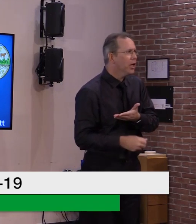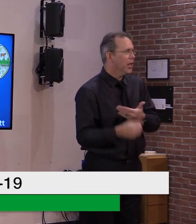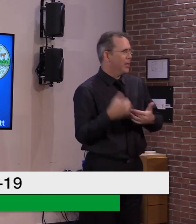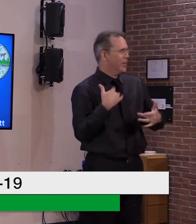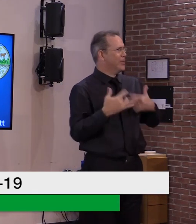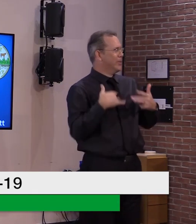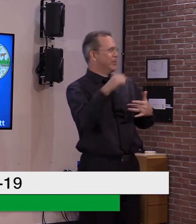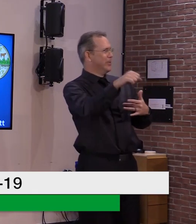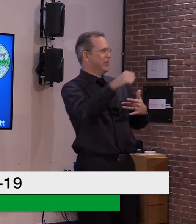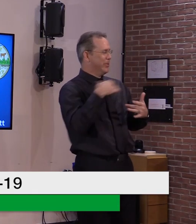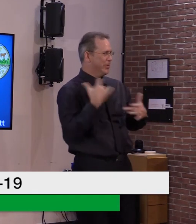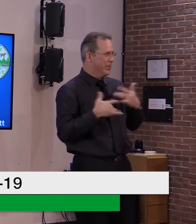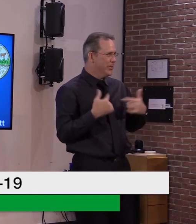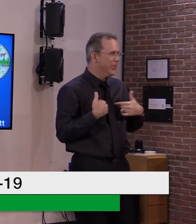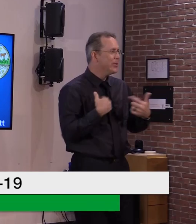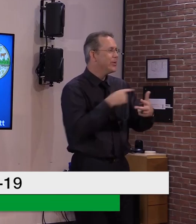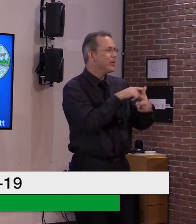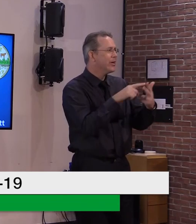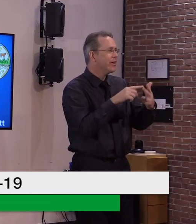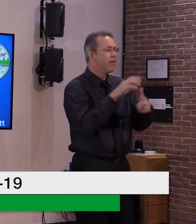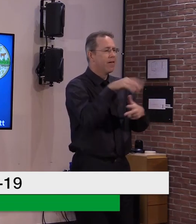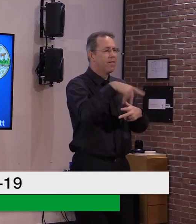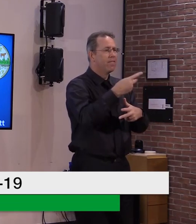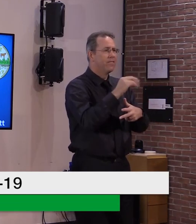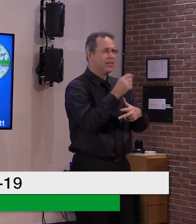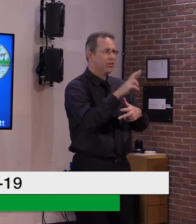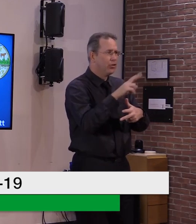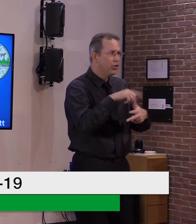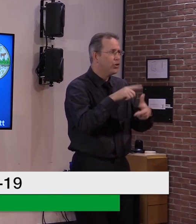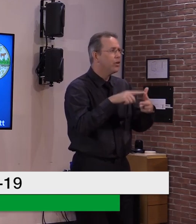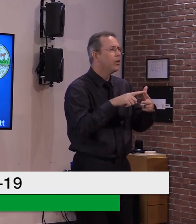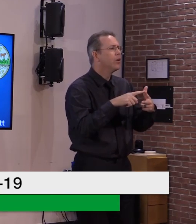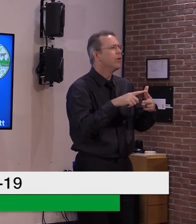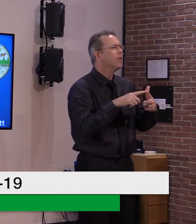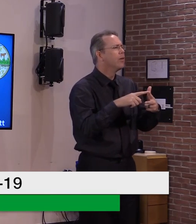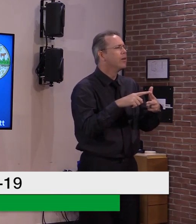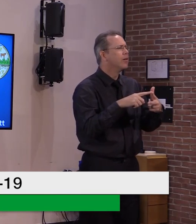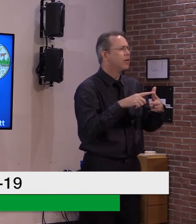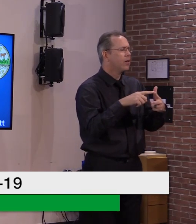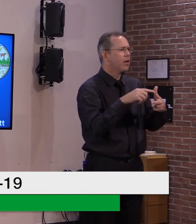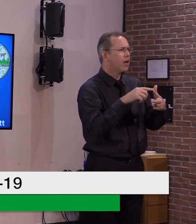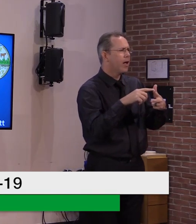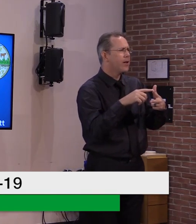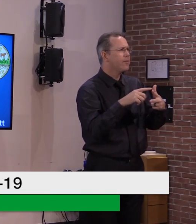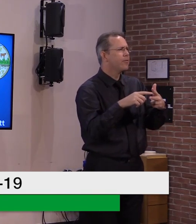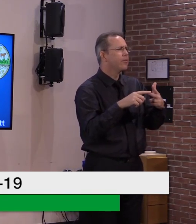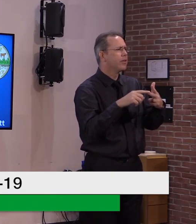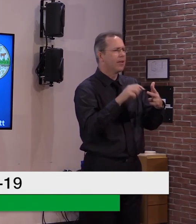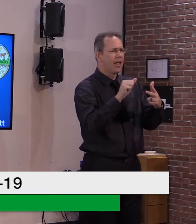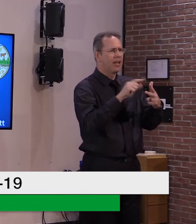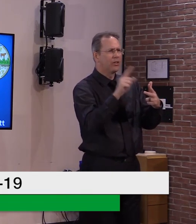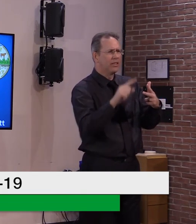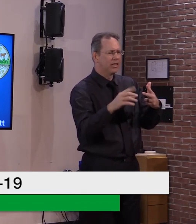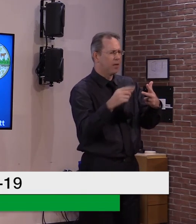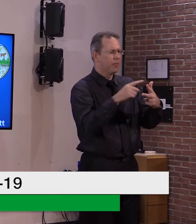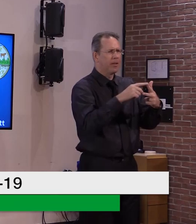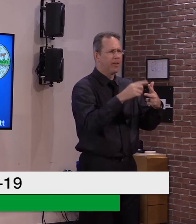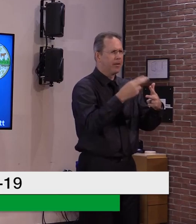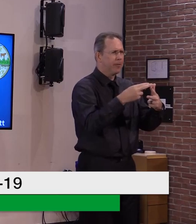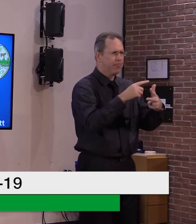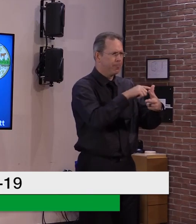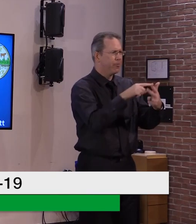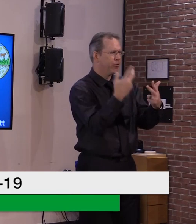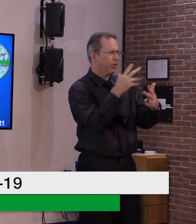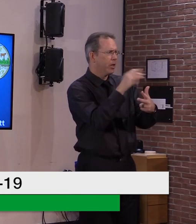several different variations on the theme of vaccine because they each have their own unique properties it's really challenging to answer